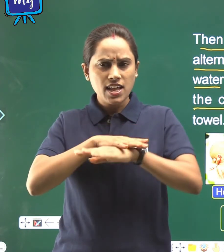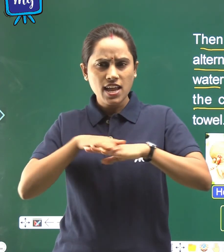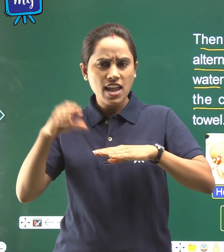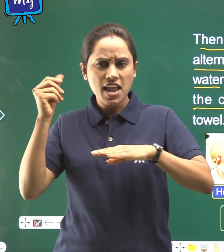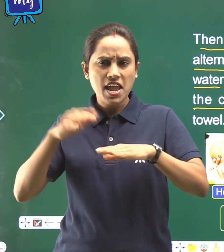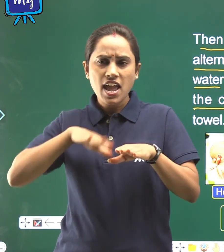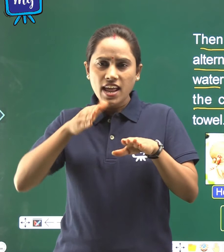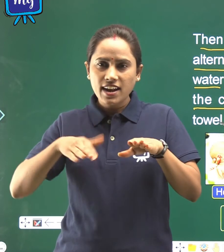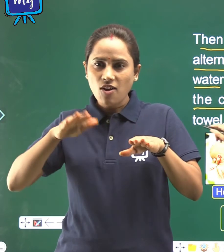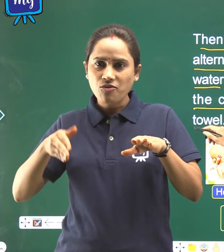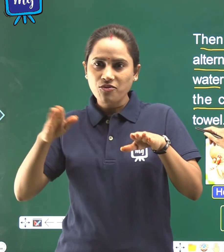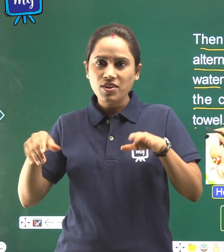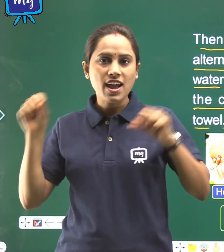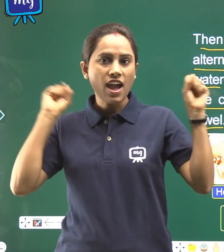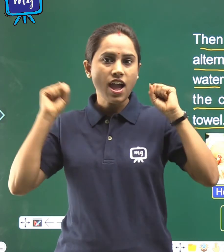towel.